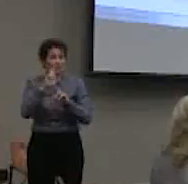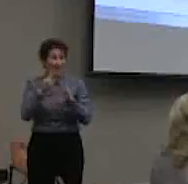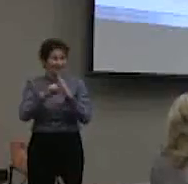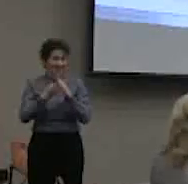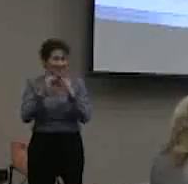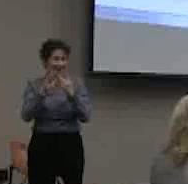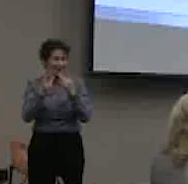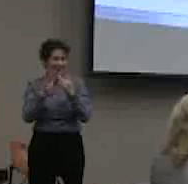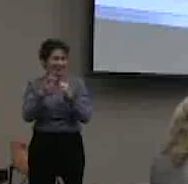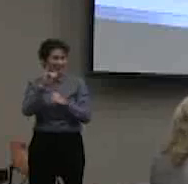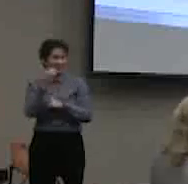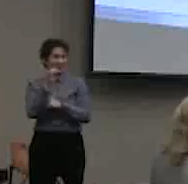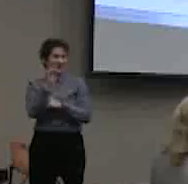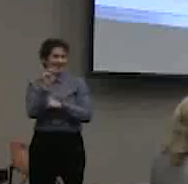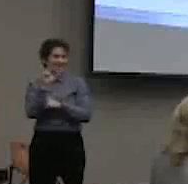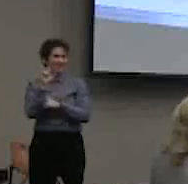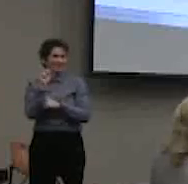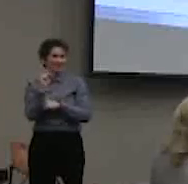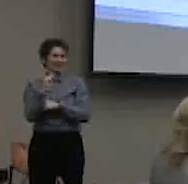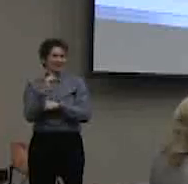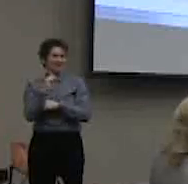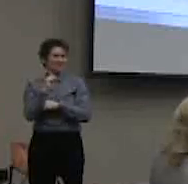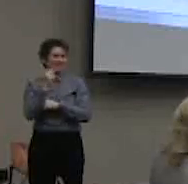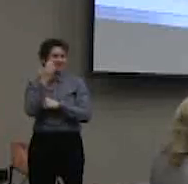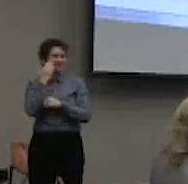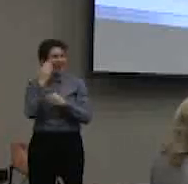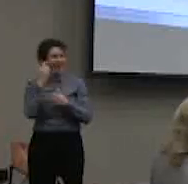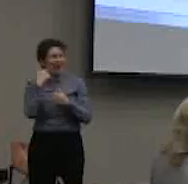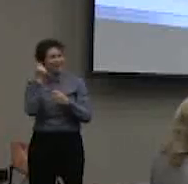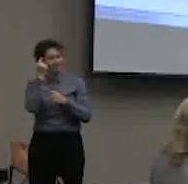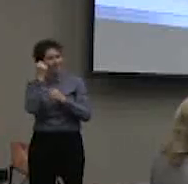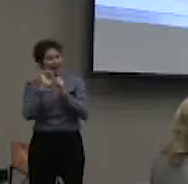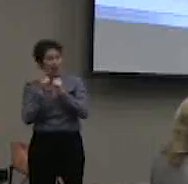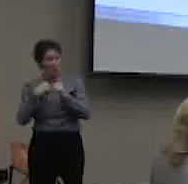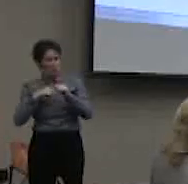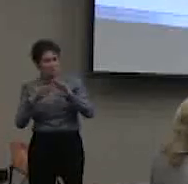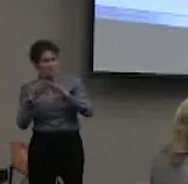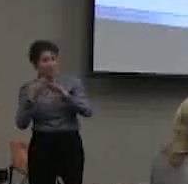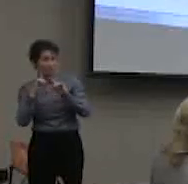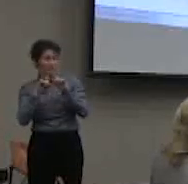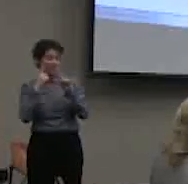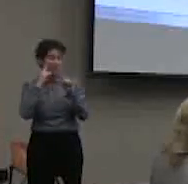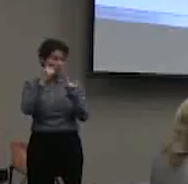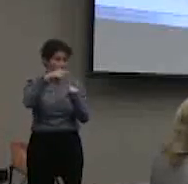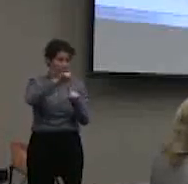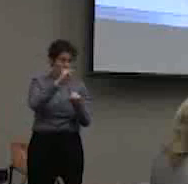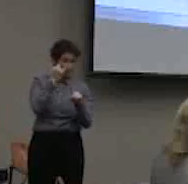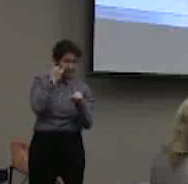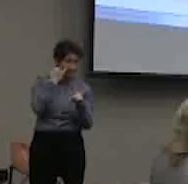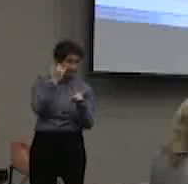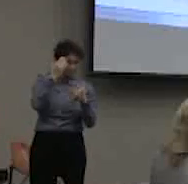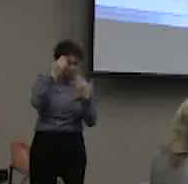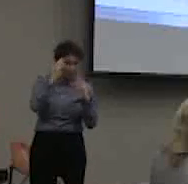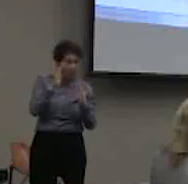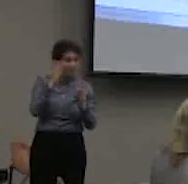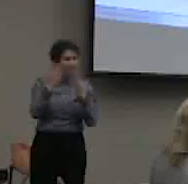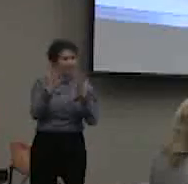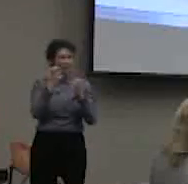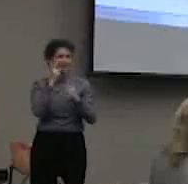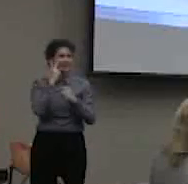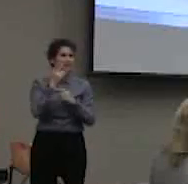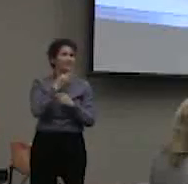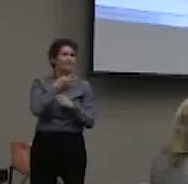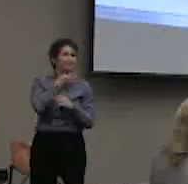networks, Jefferson. So, you know, I know how we function, but for those who may, you know, I just wanted to see sort of that, what